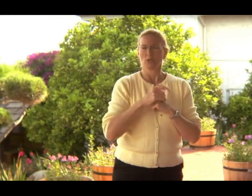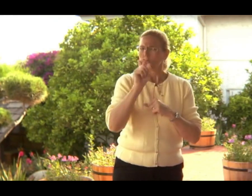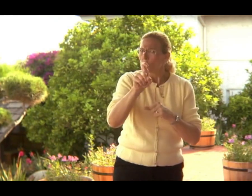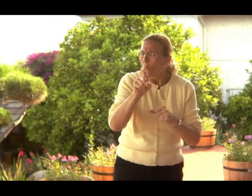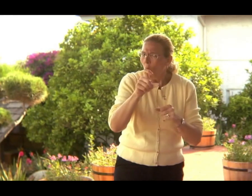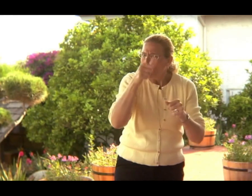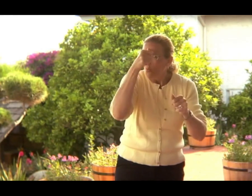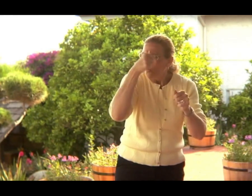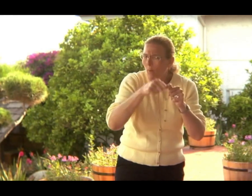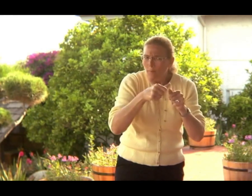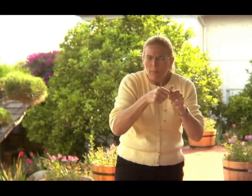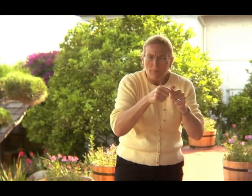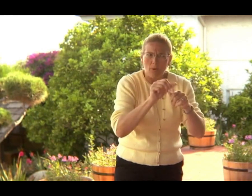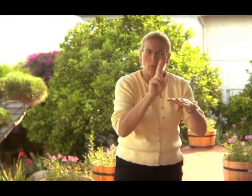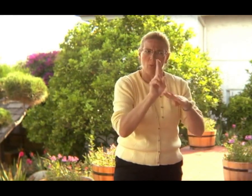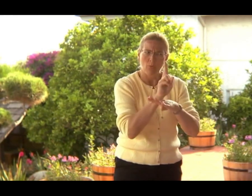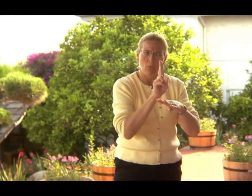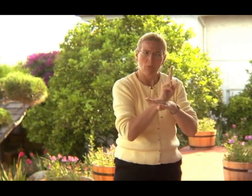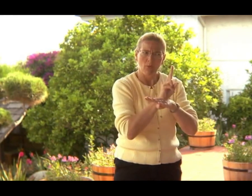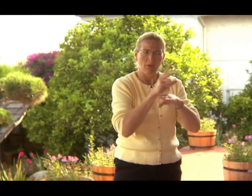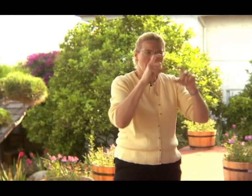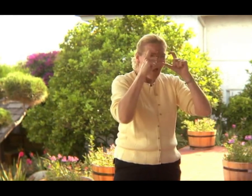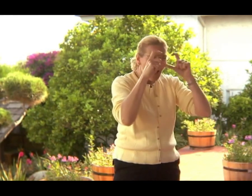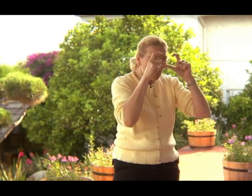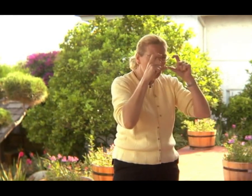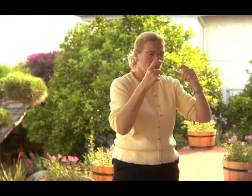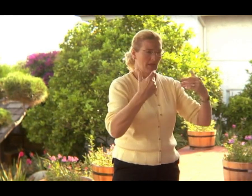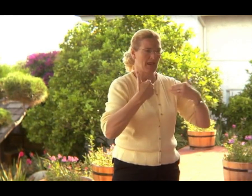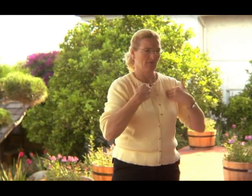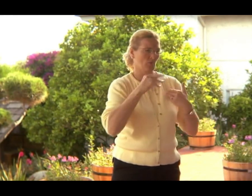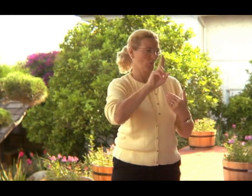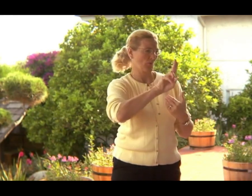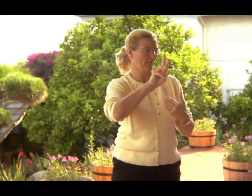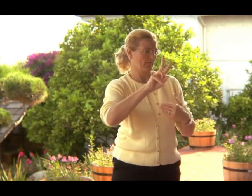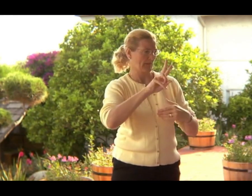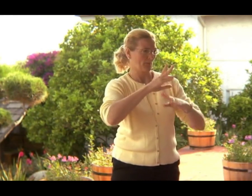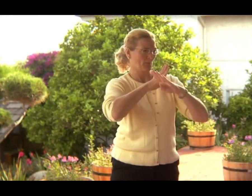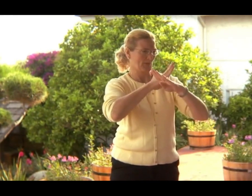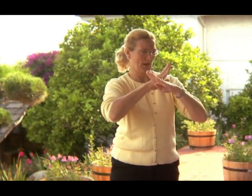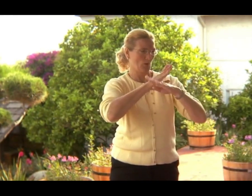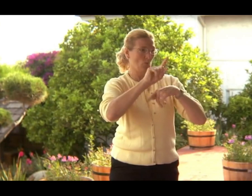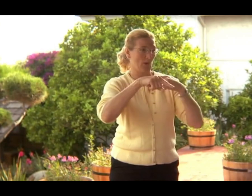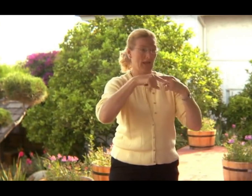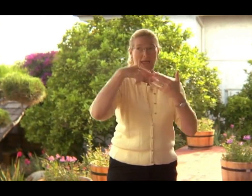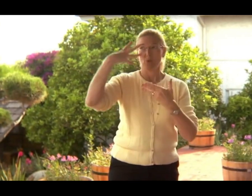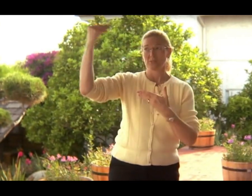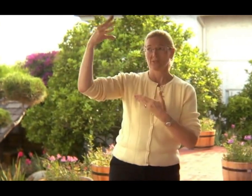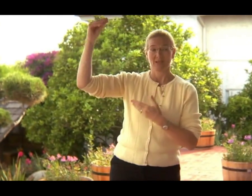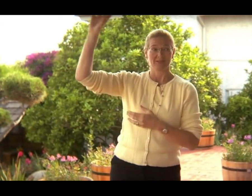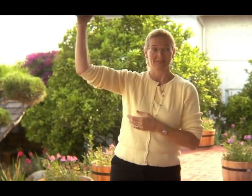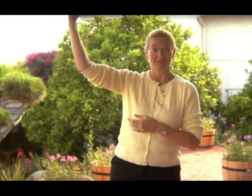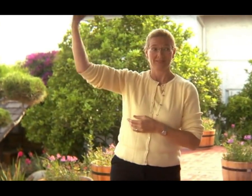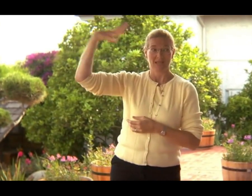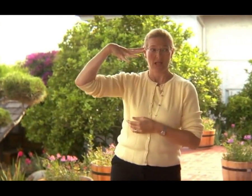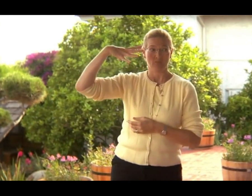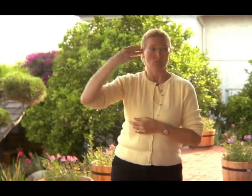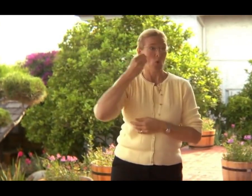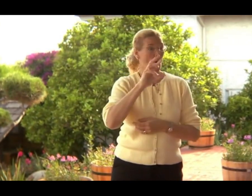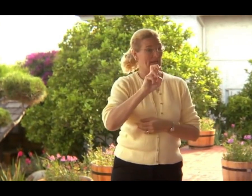uncomfortable. You should also remember to wear UV-protected sunglasses when you are out in the sun, or even